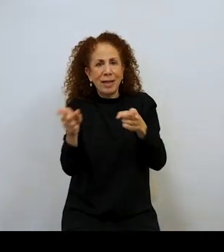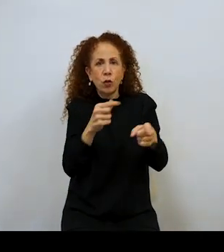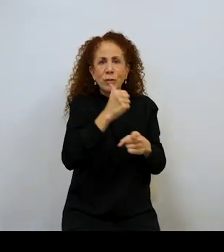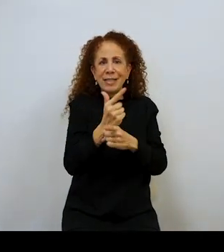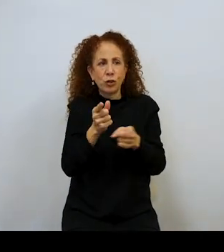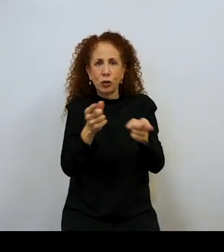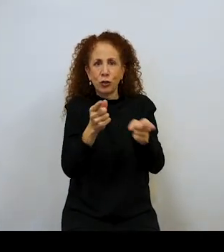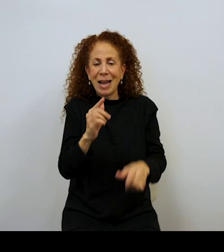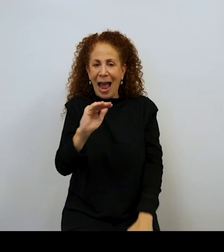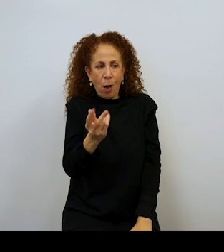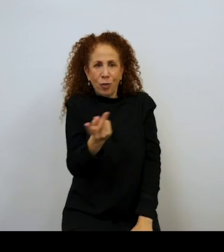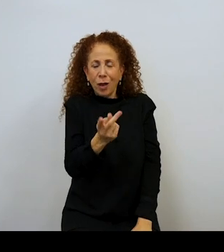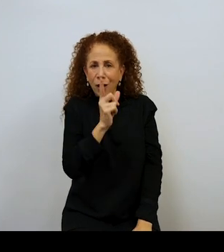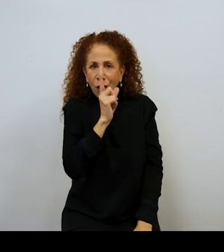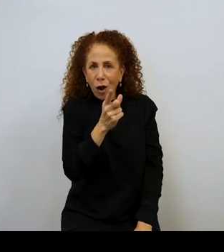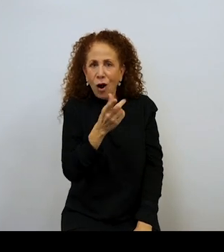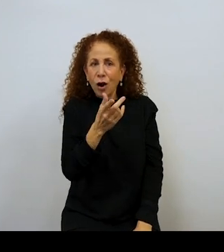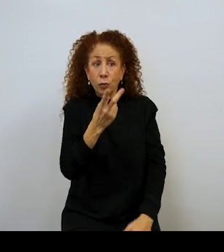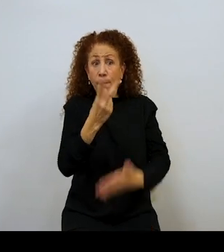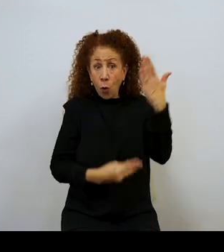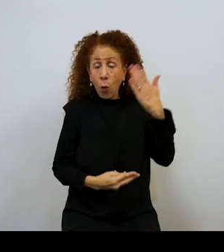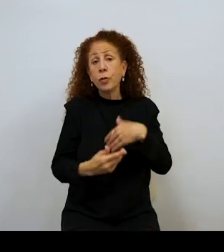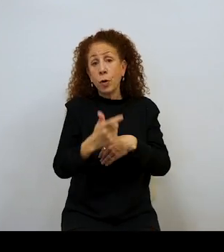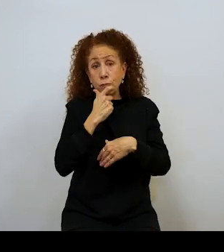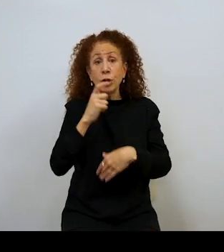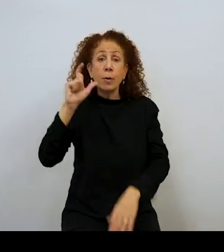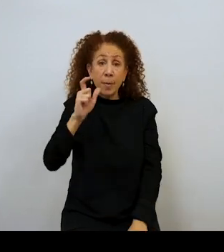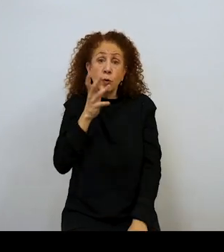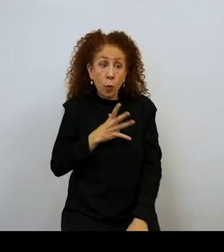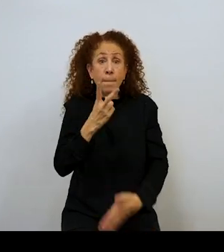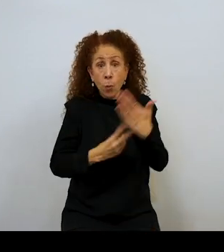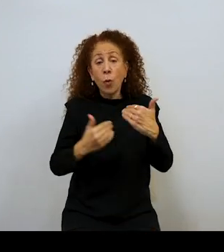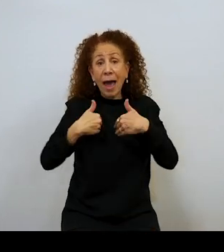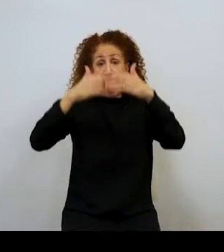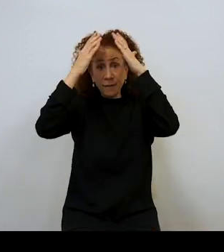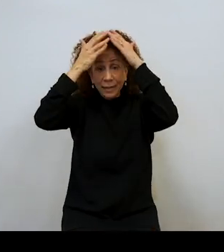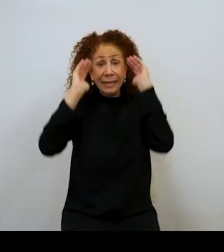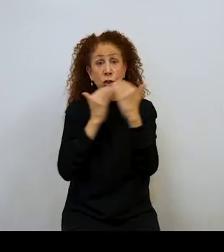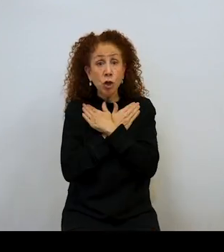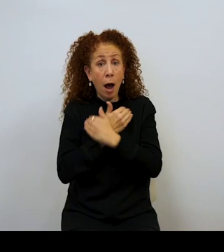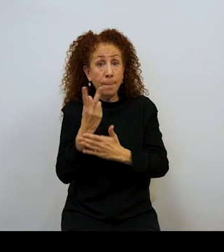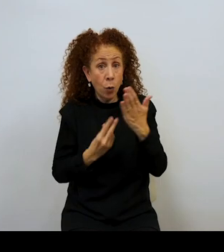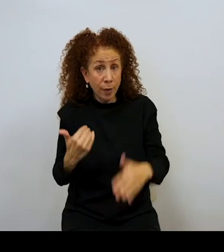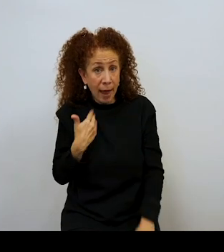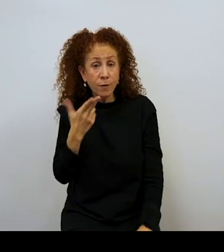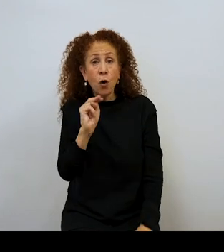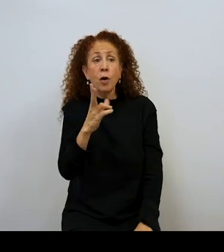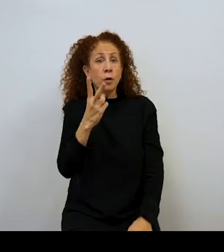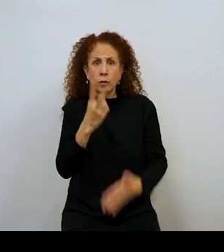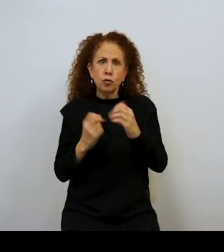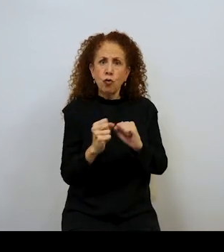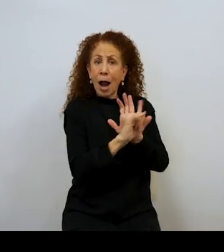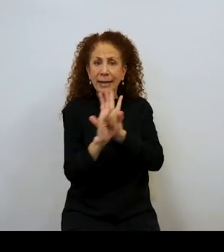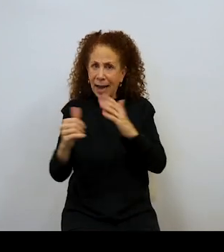siblings, and how are they both, they're both British Muslim women, they both wear the hijab, they're both strong in their